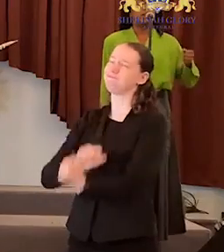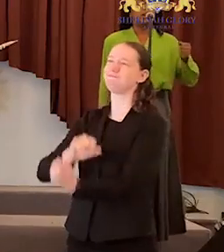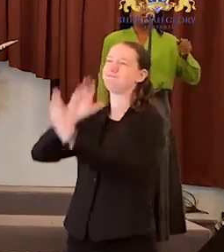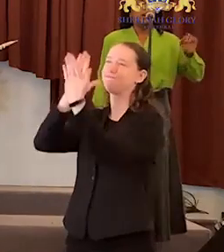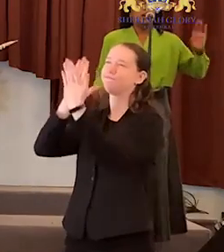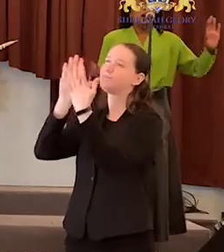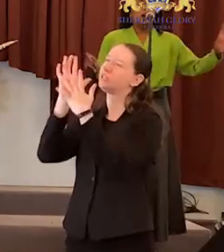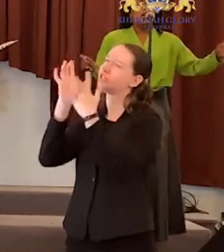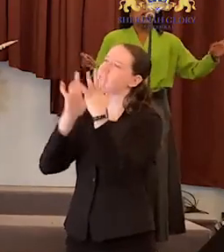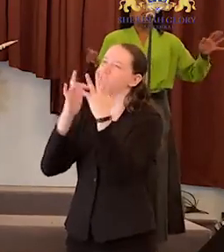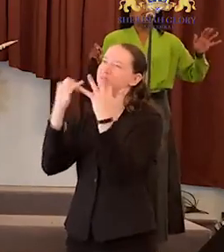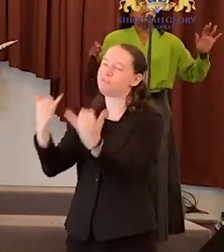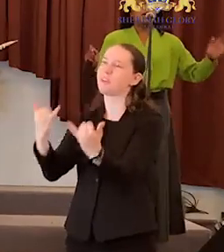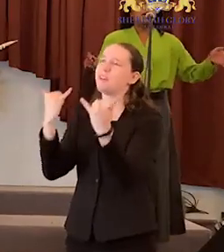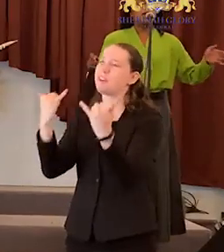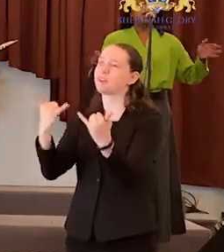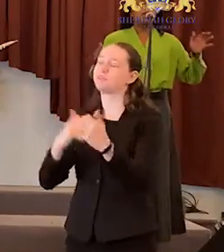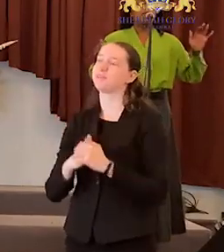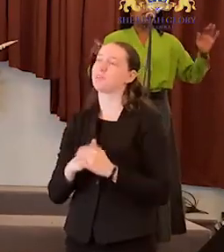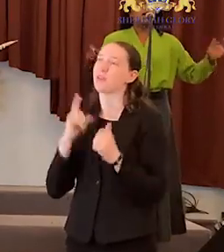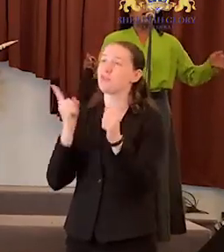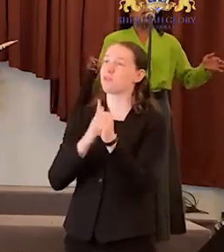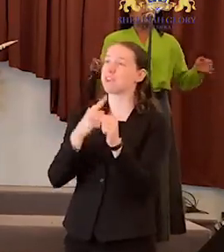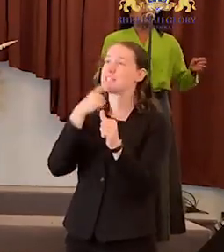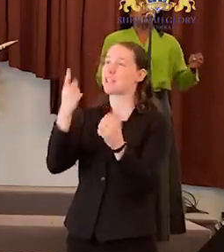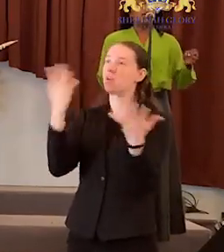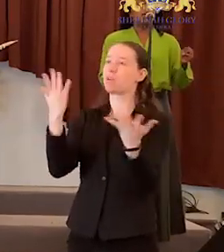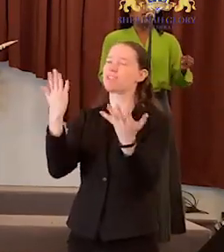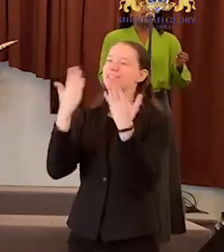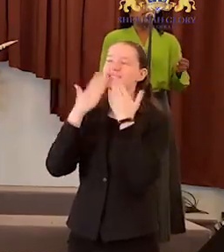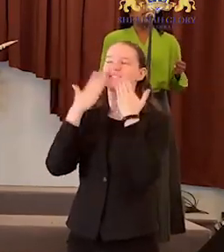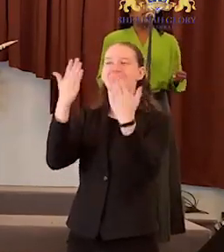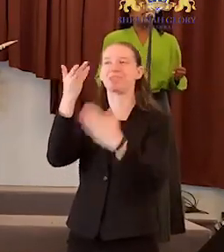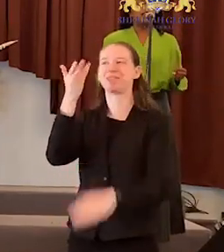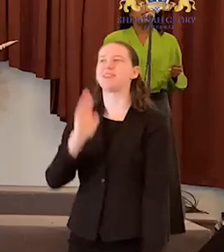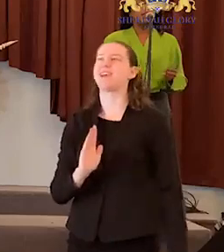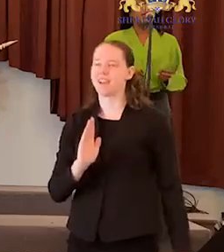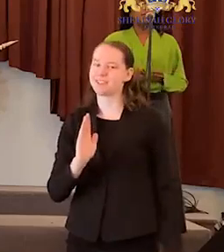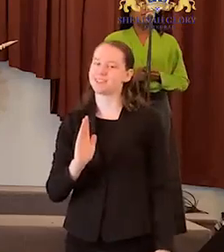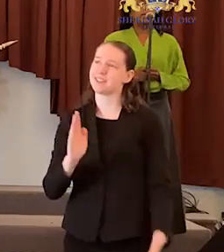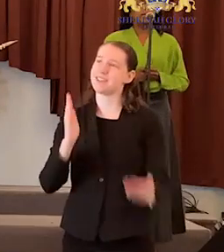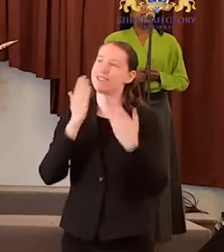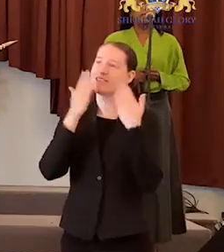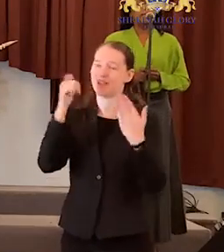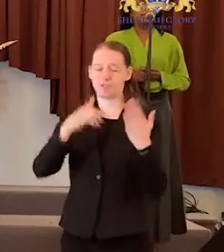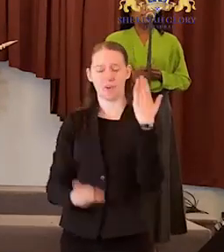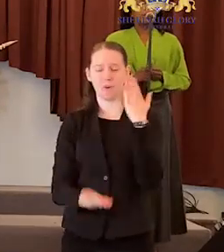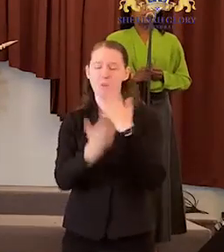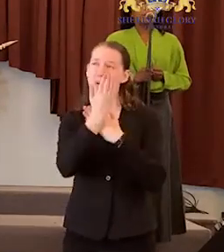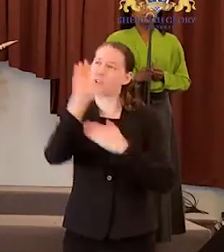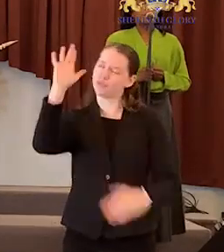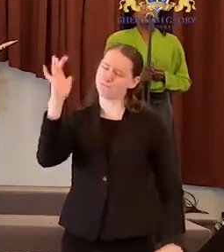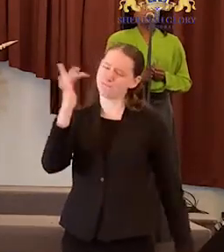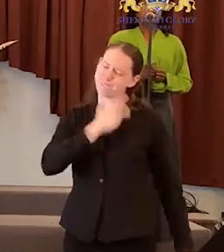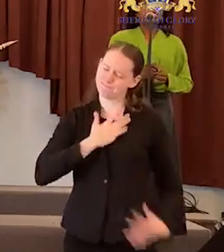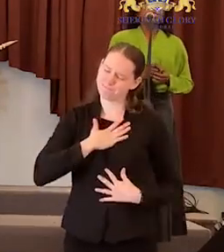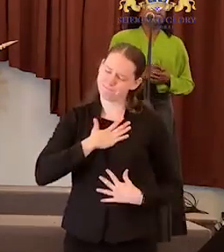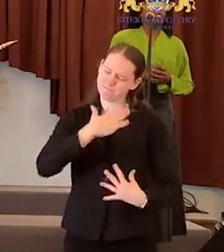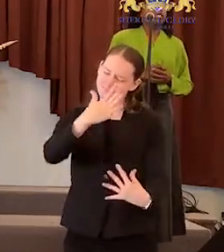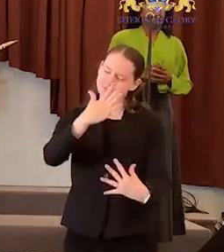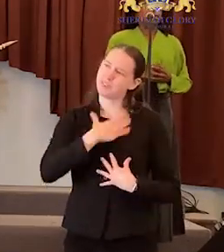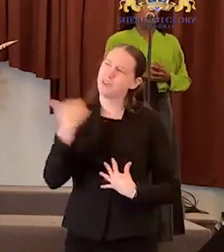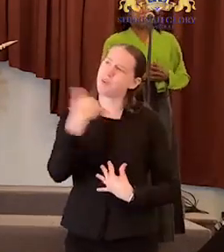of Jesus. God, first, and we just say thank you, oh God. God, we thank you for waking us up on today, oh God, and getting